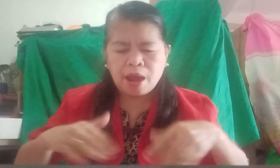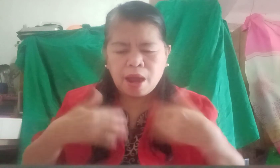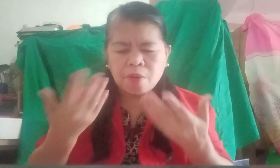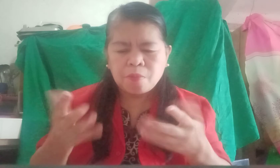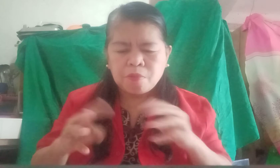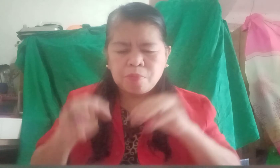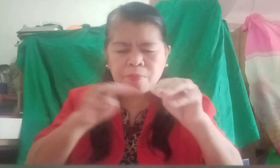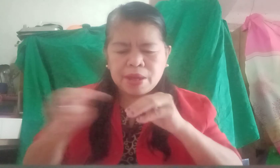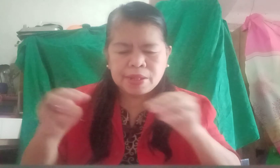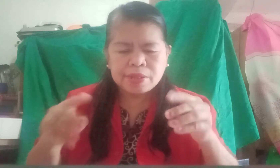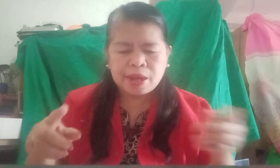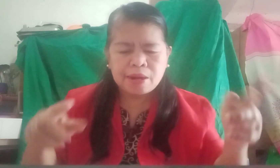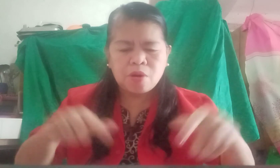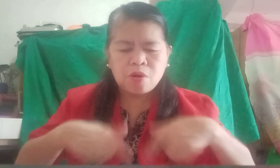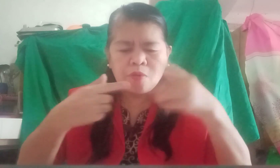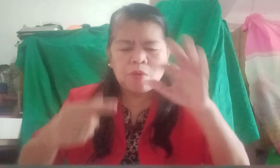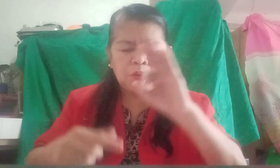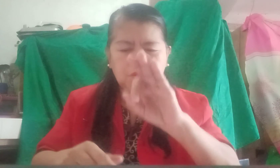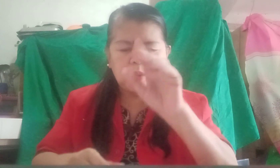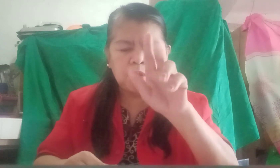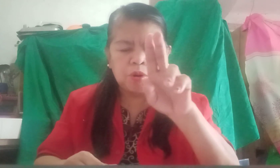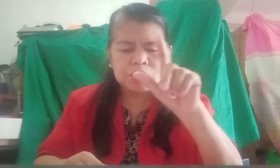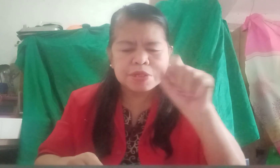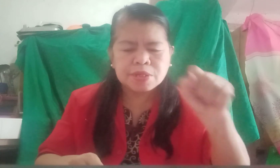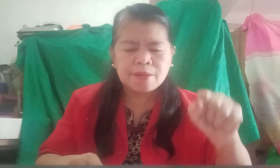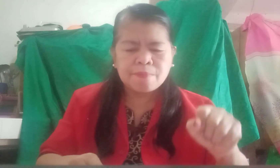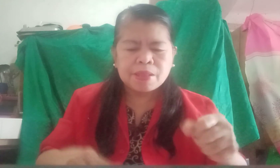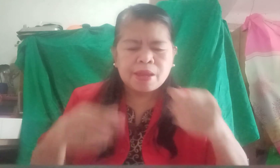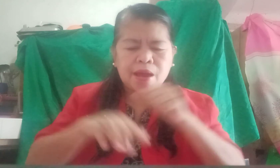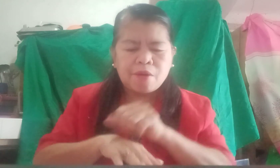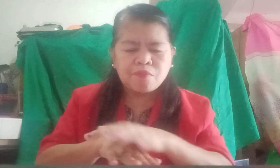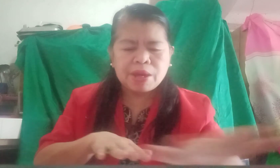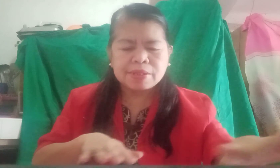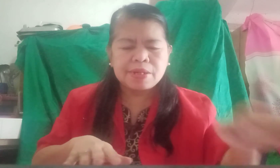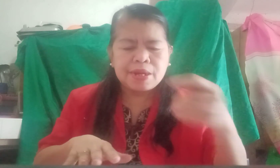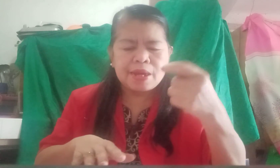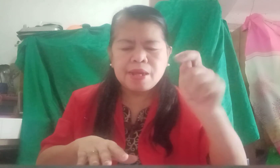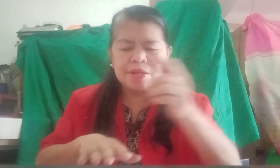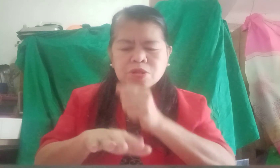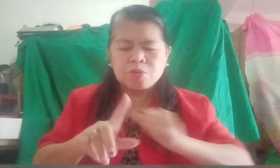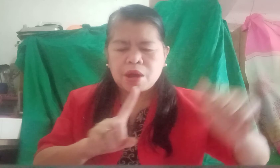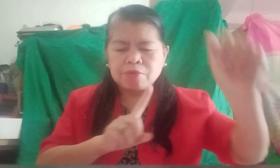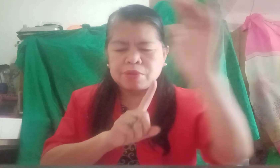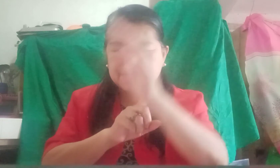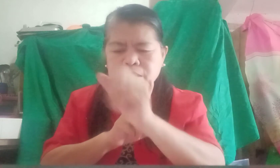how movement along faults affect the surroundings.